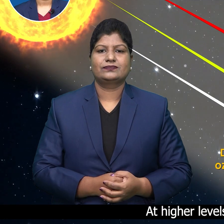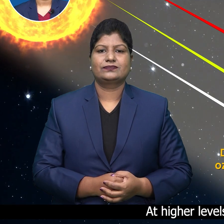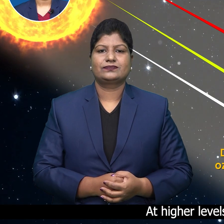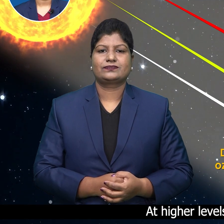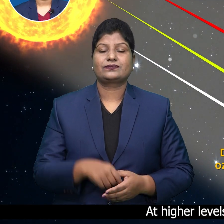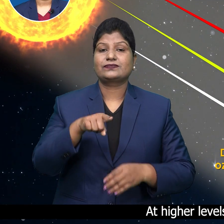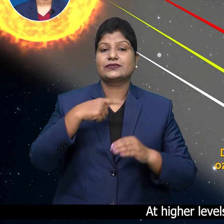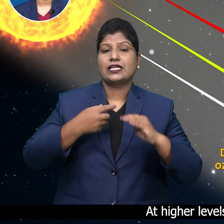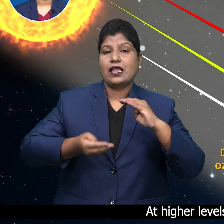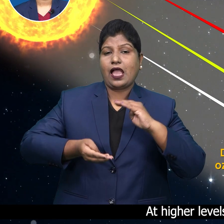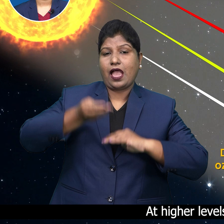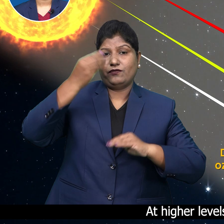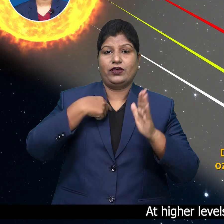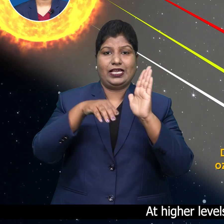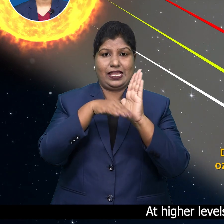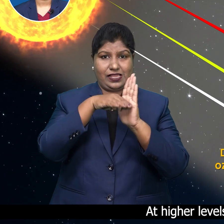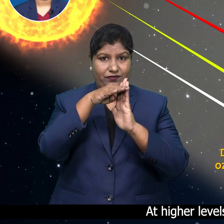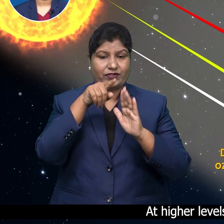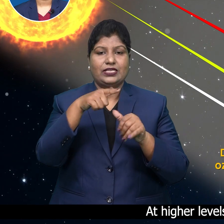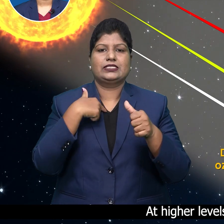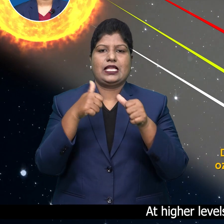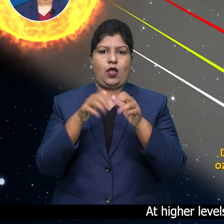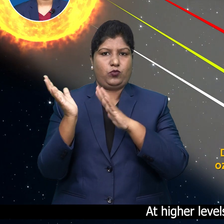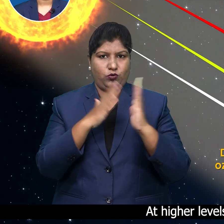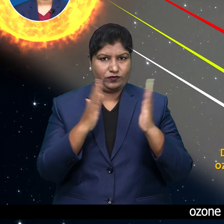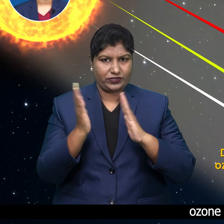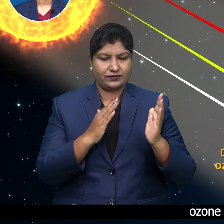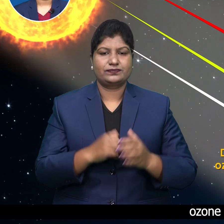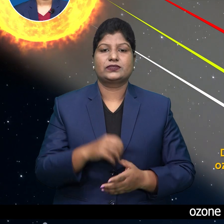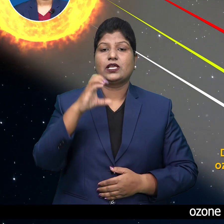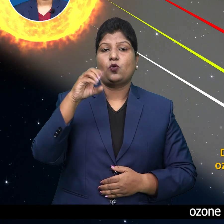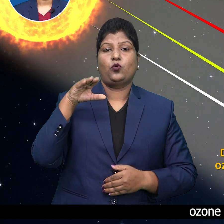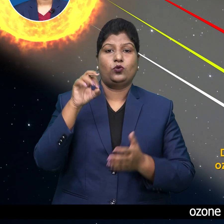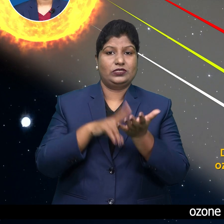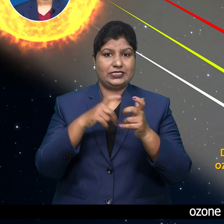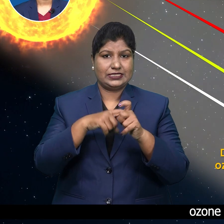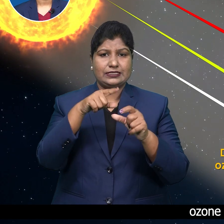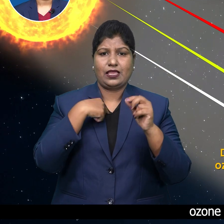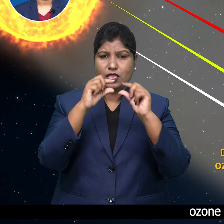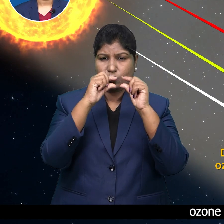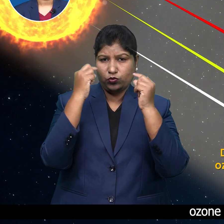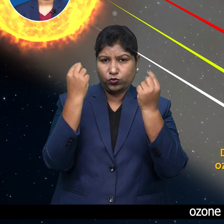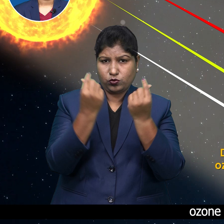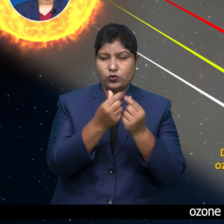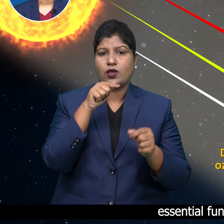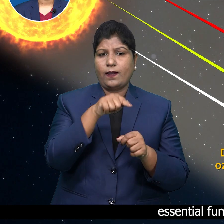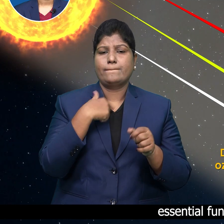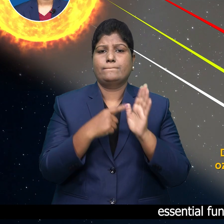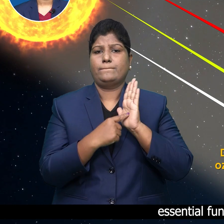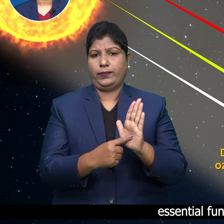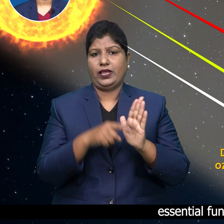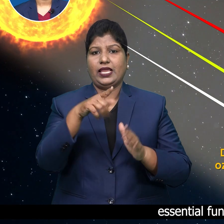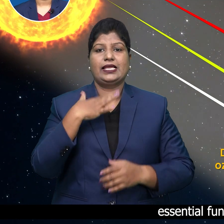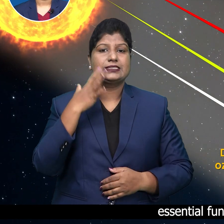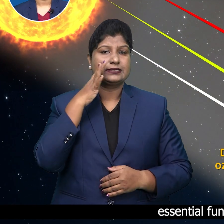At higher levels of the atmosphere, ozone performs an